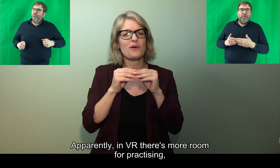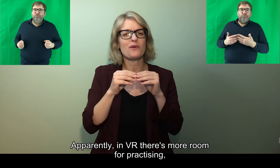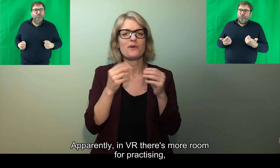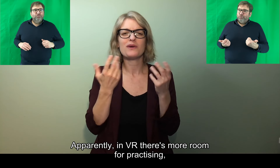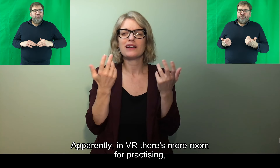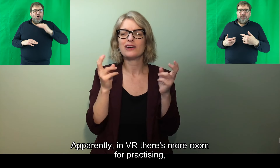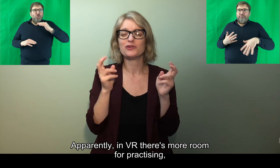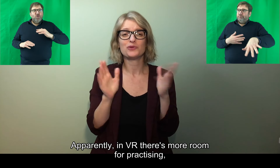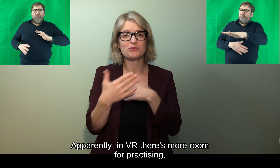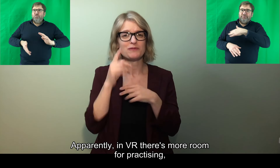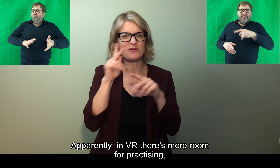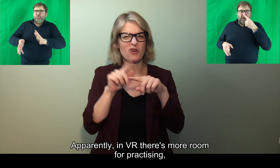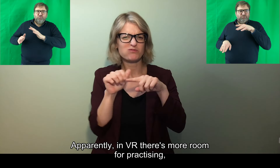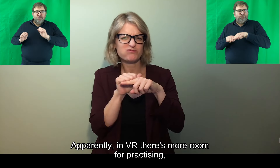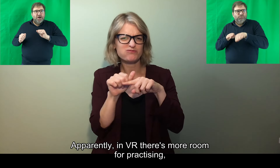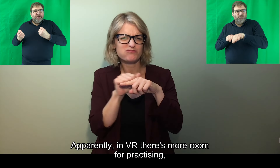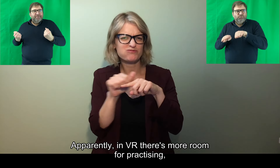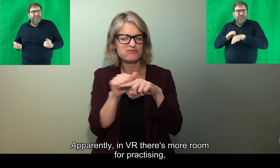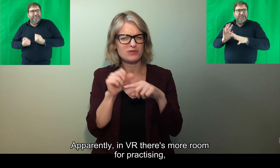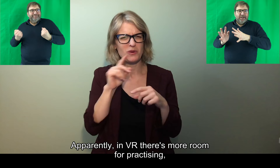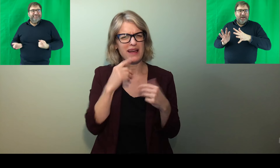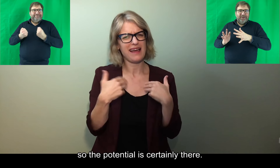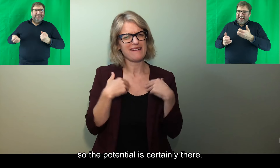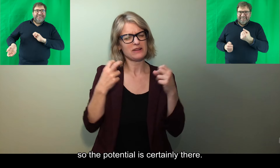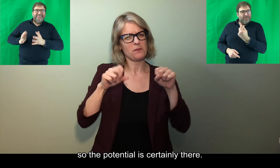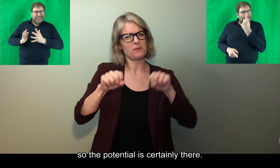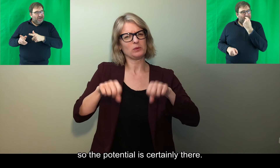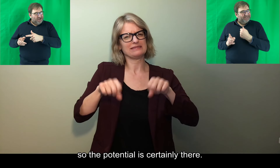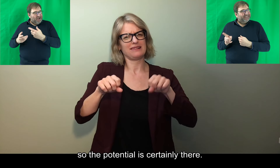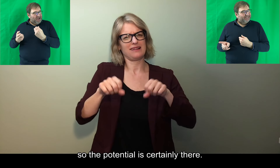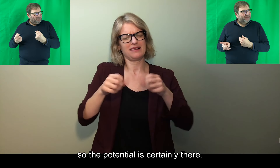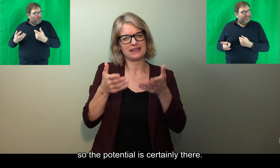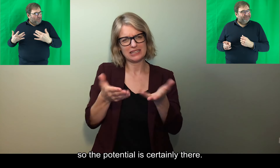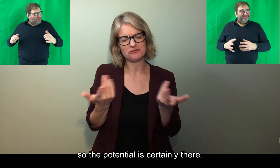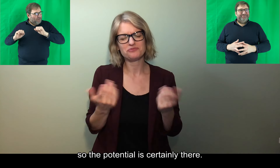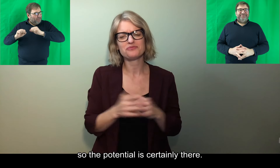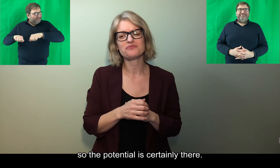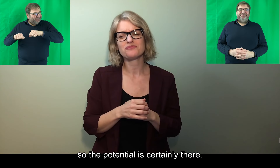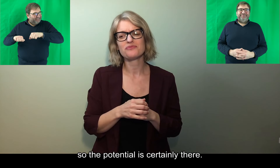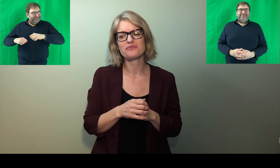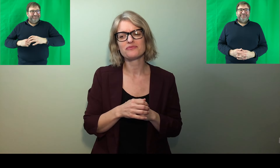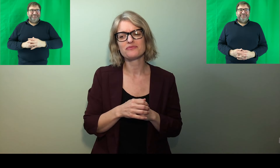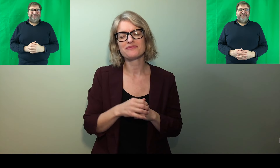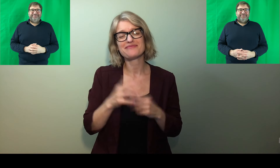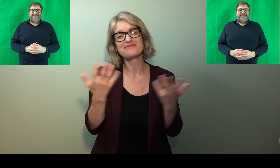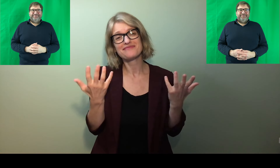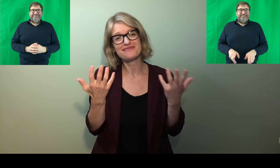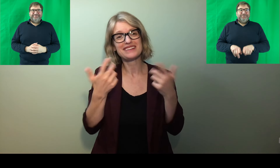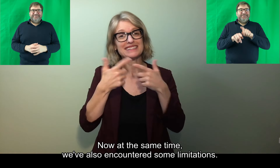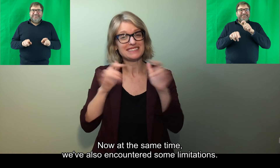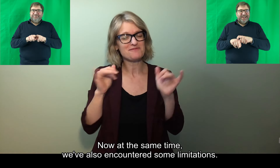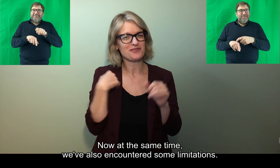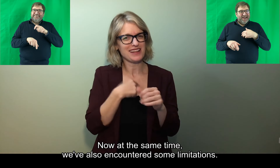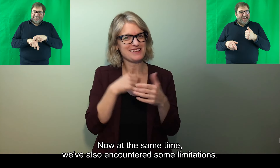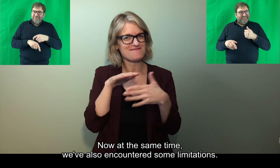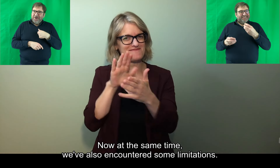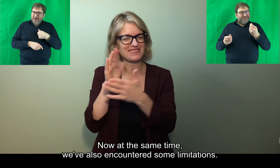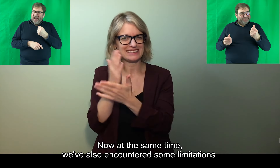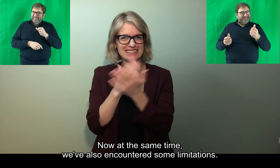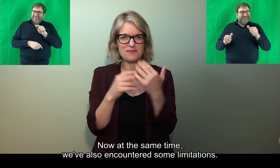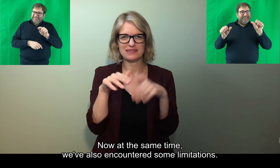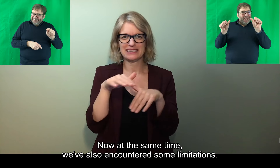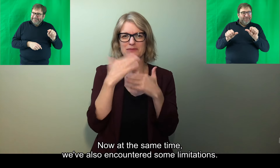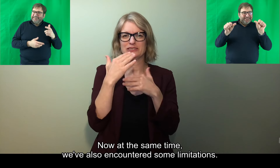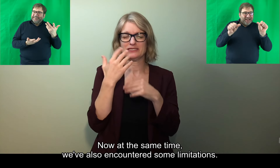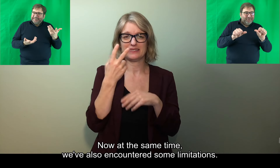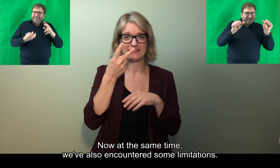VR, there's more room for practicing. So the potential is certainly there. Now, at the same